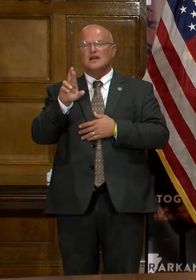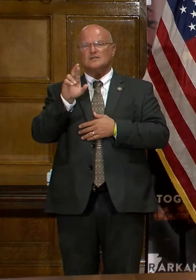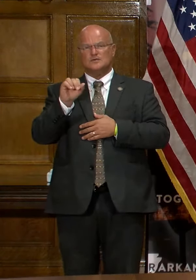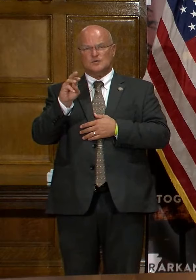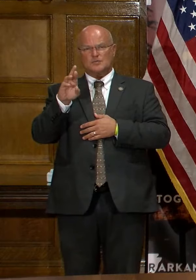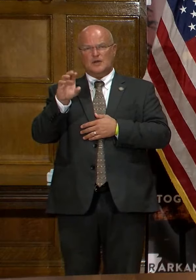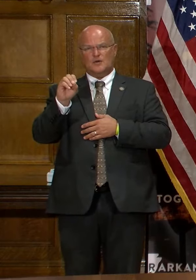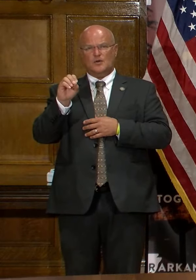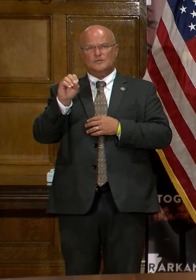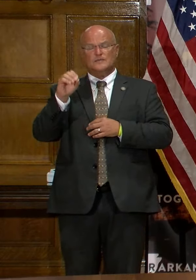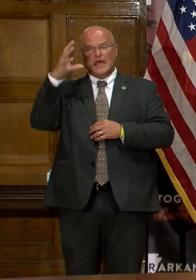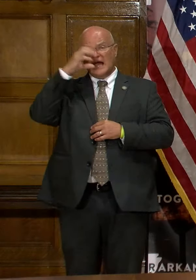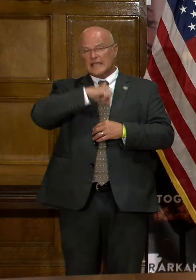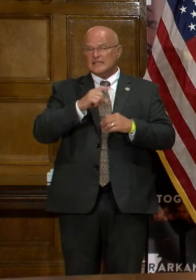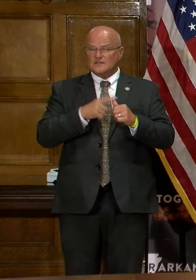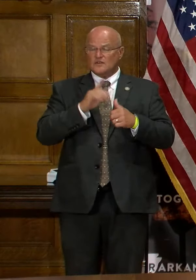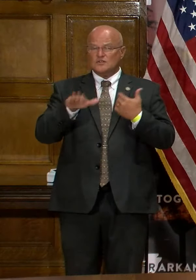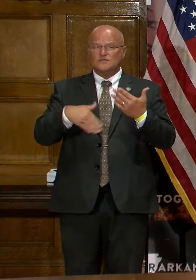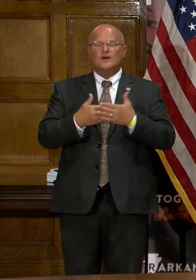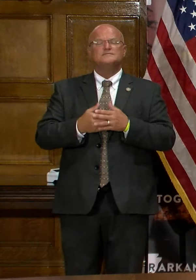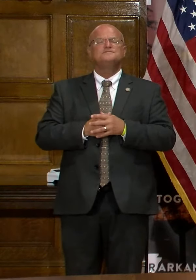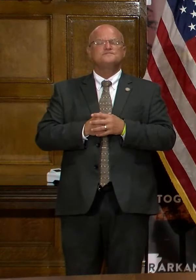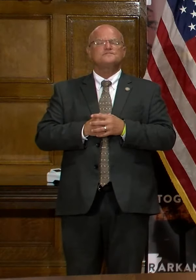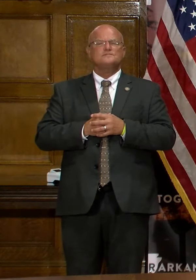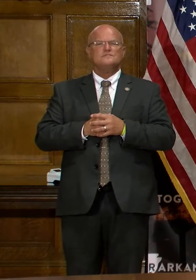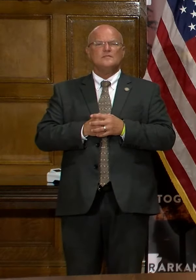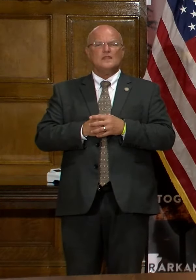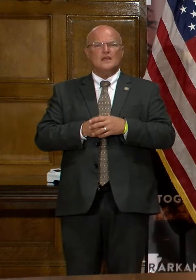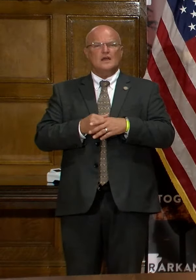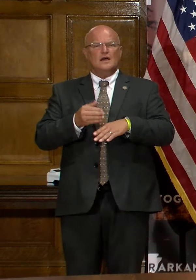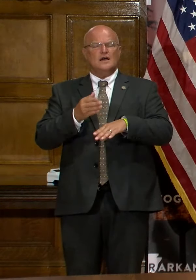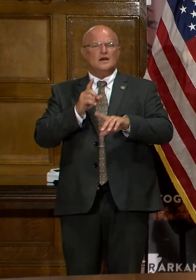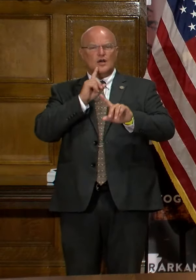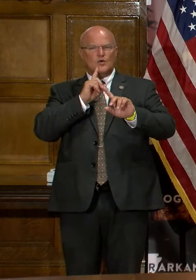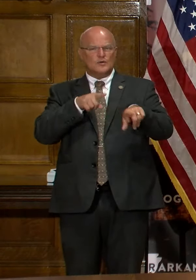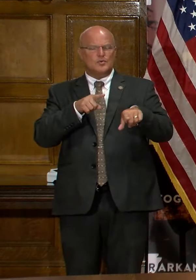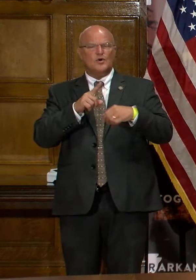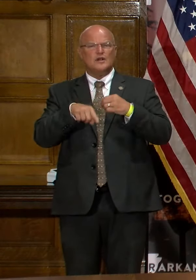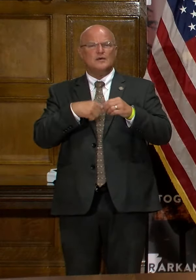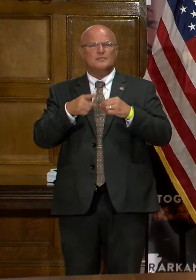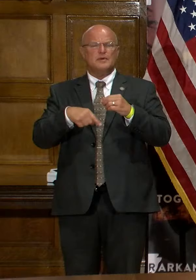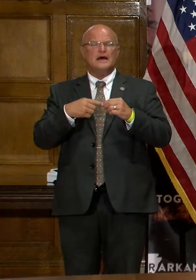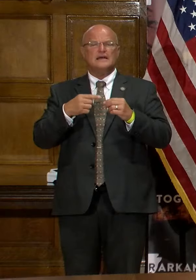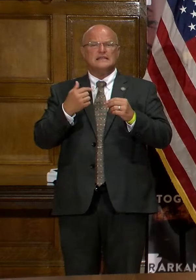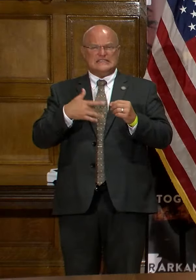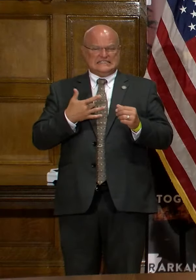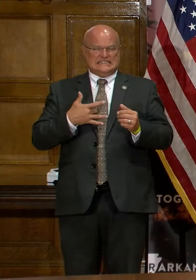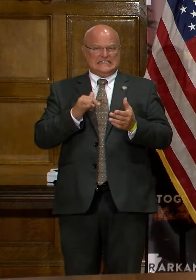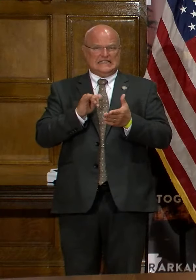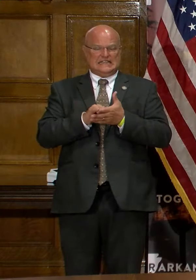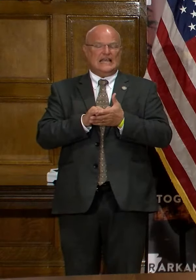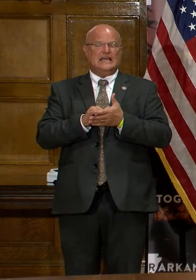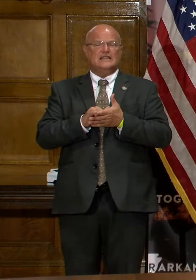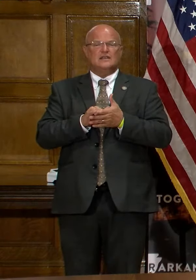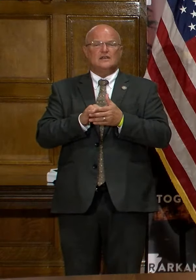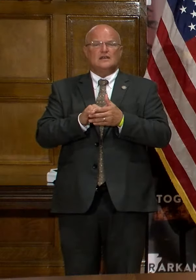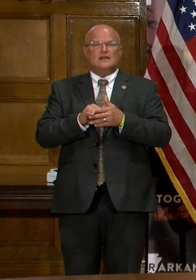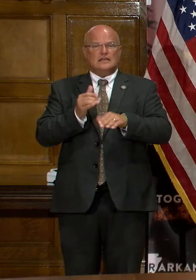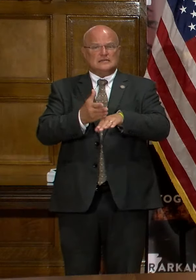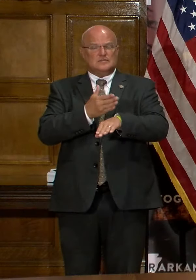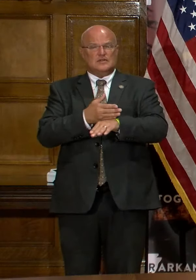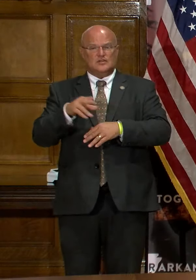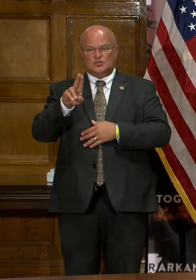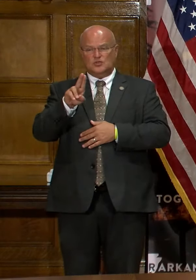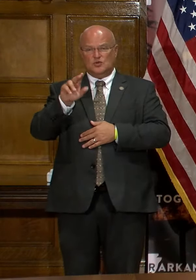Romero. I guess first of all, on kind of a progress report on, or is there a sense of any progress with U